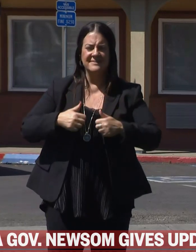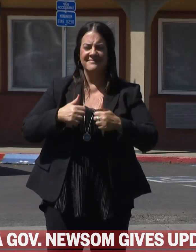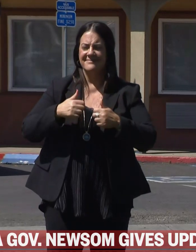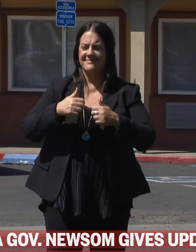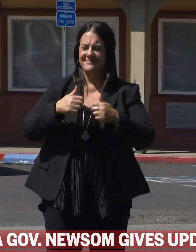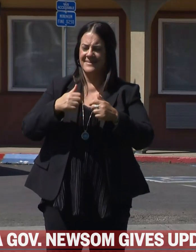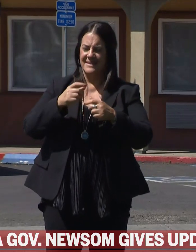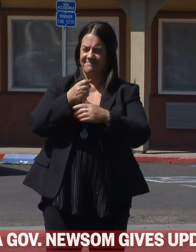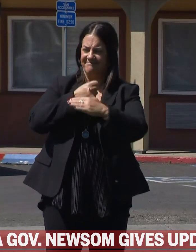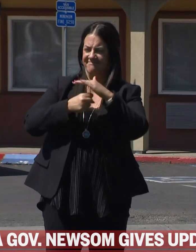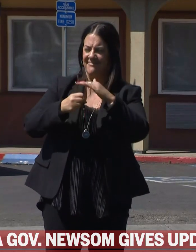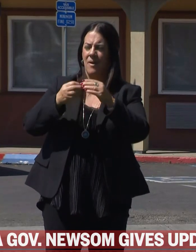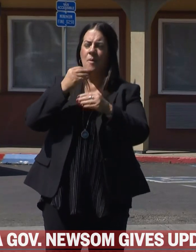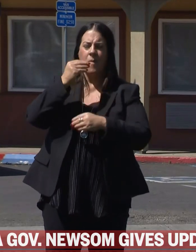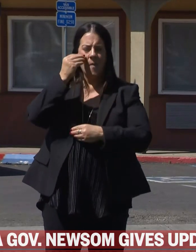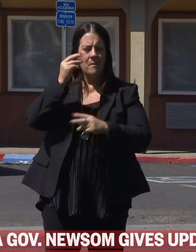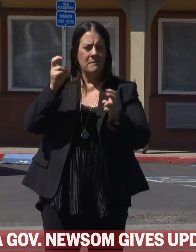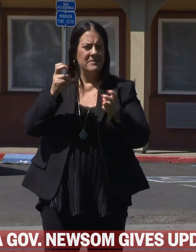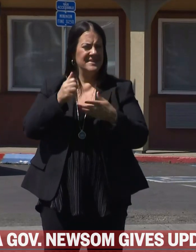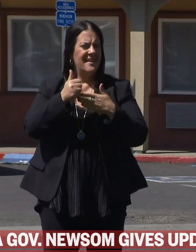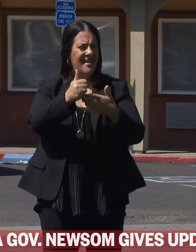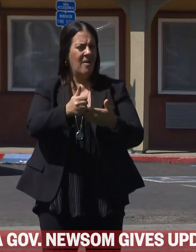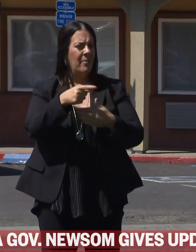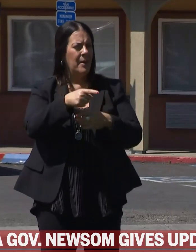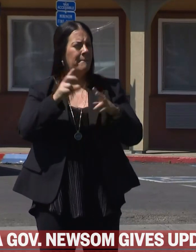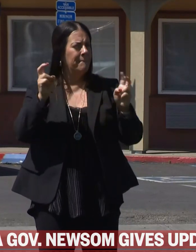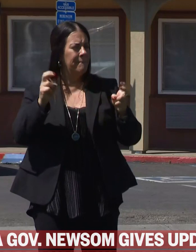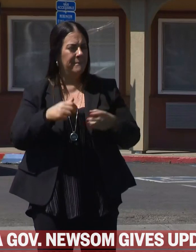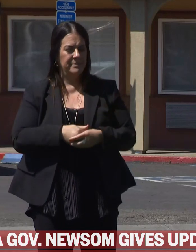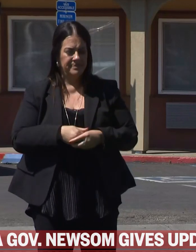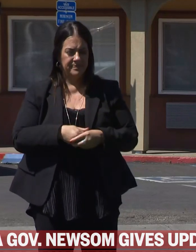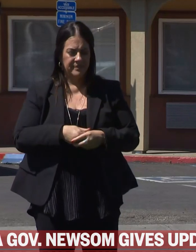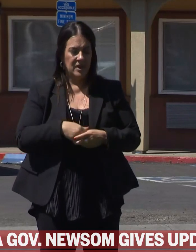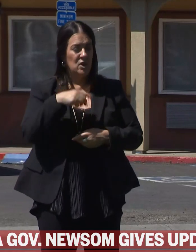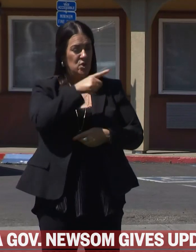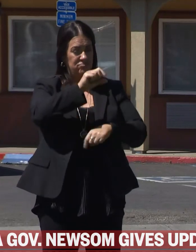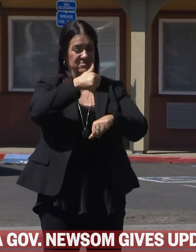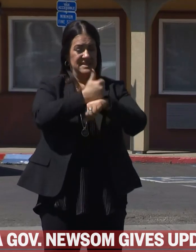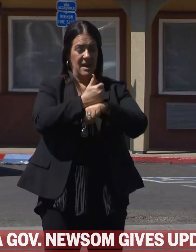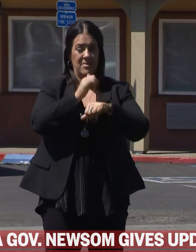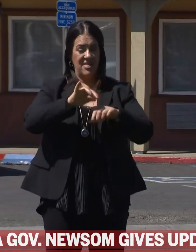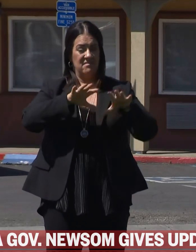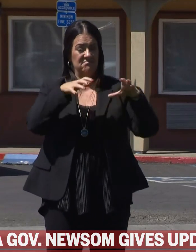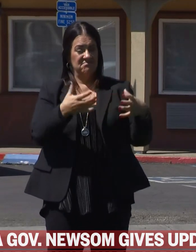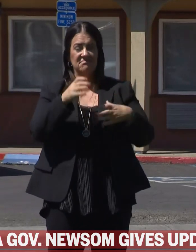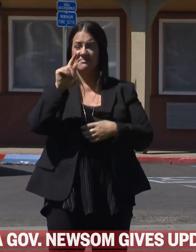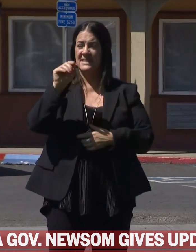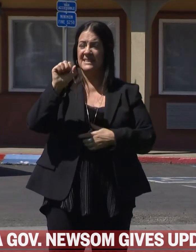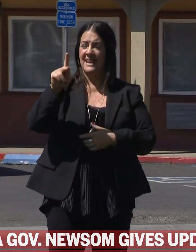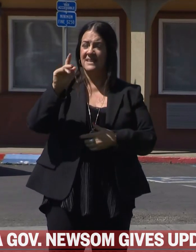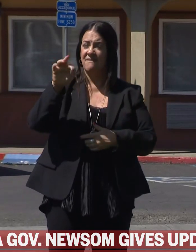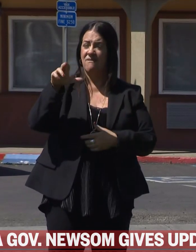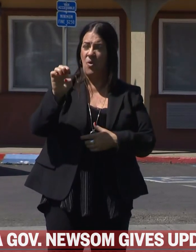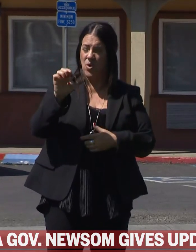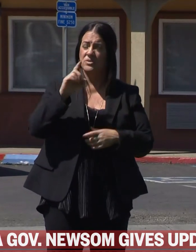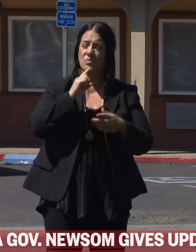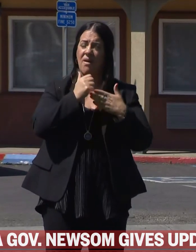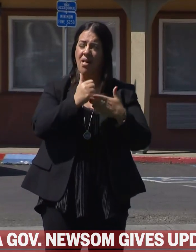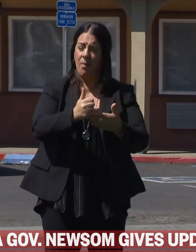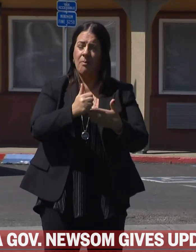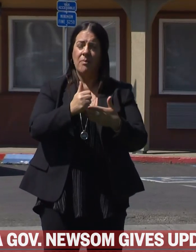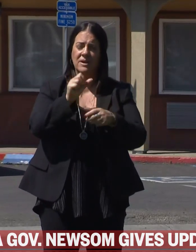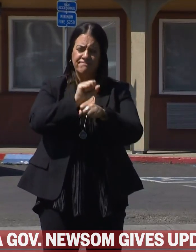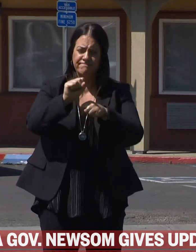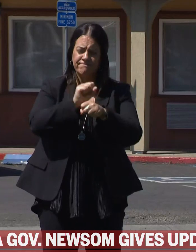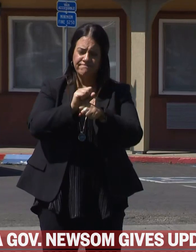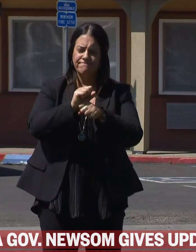you asked your task force to come up with a set of recommendations, and much of our work was centered on the idea